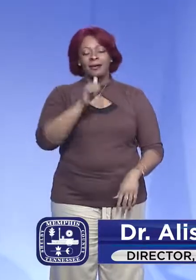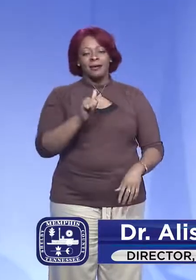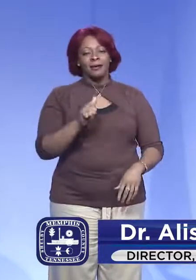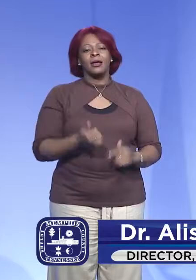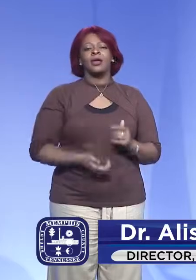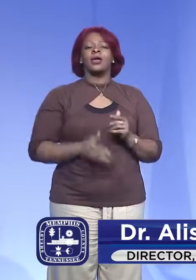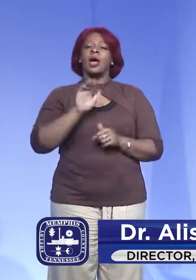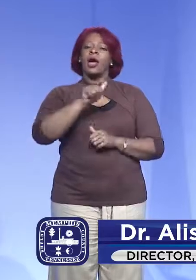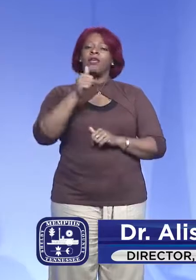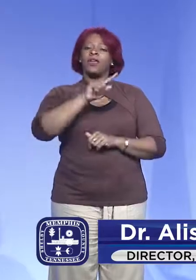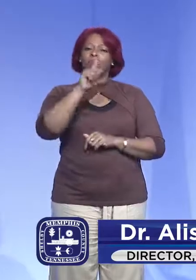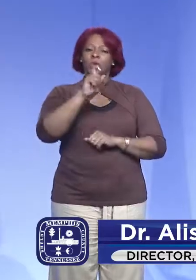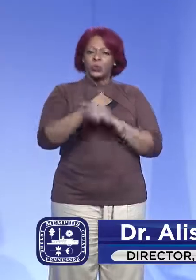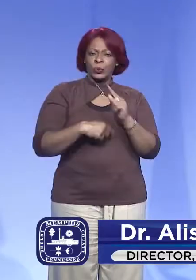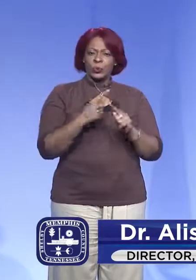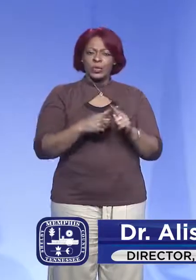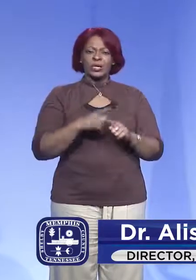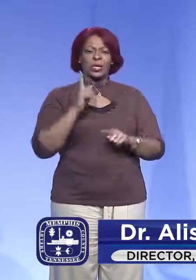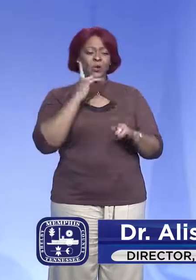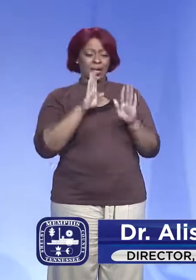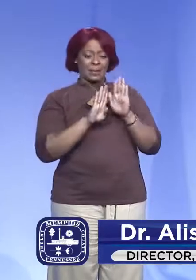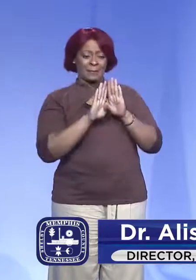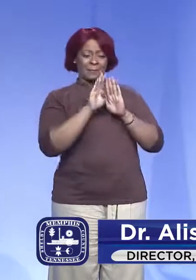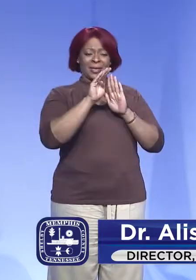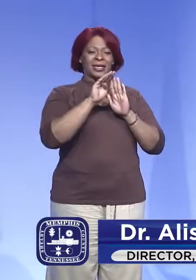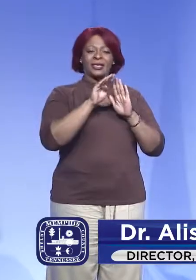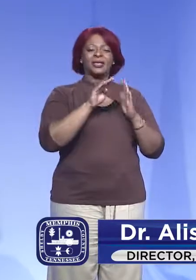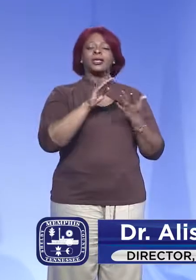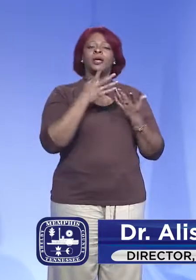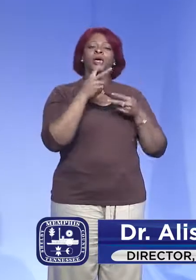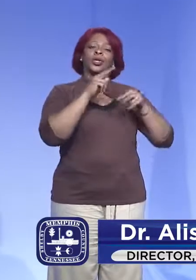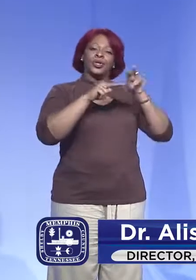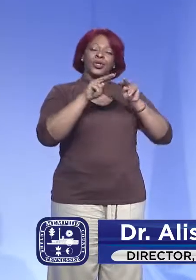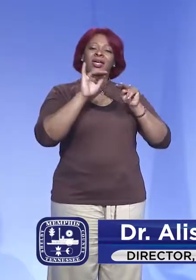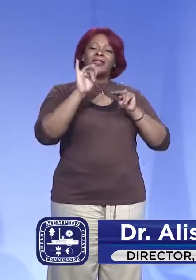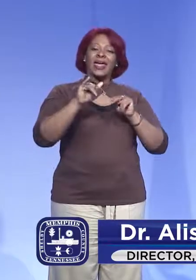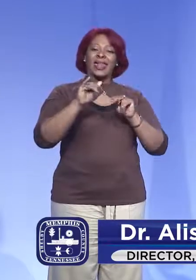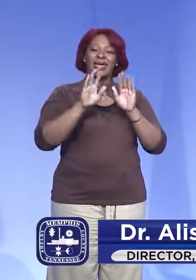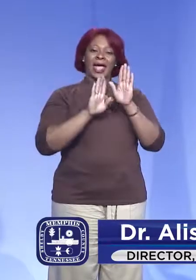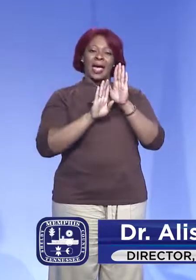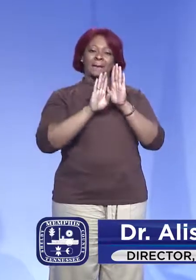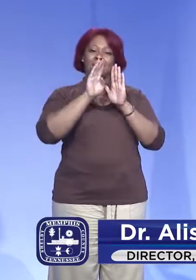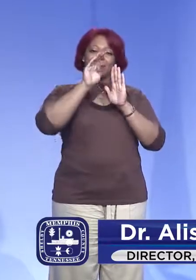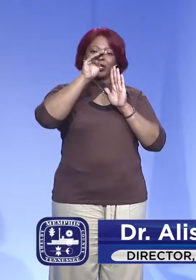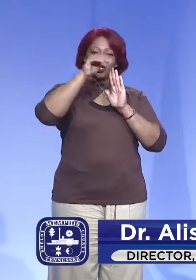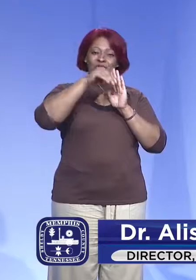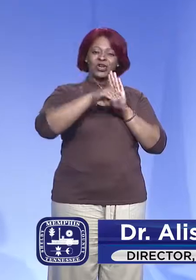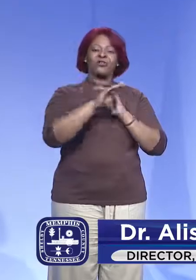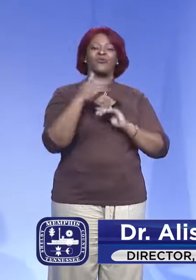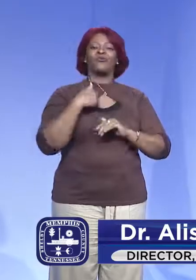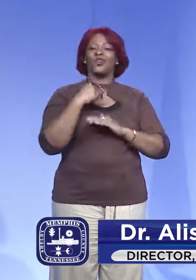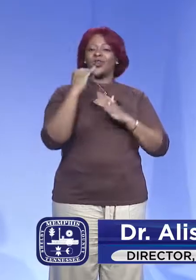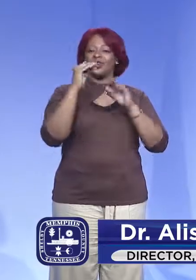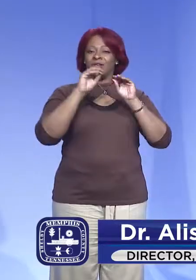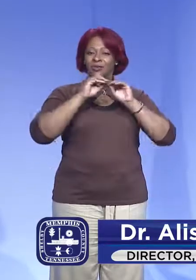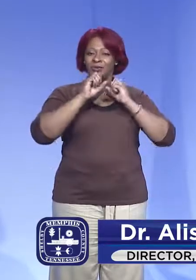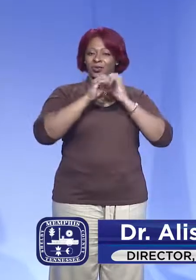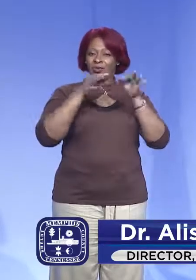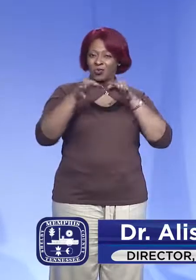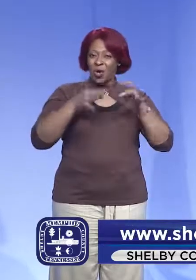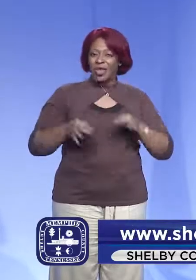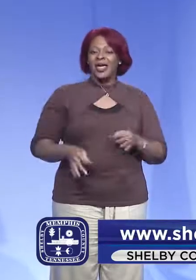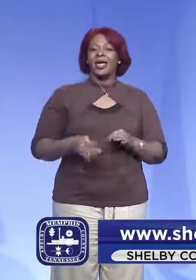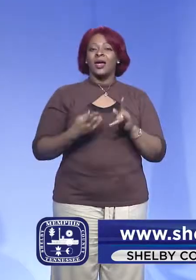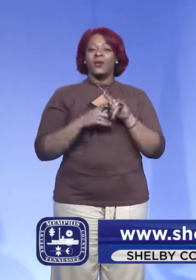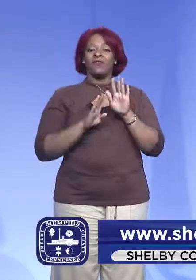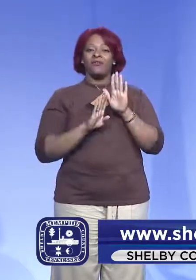other question had to do, when is it peaked? It's really by looking at that epi curve that we draw out, how far it goes up and